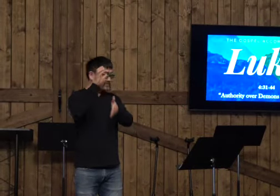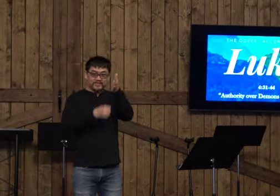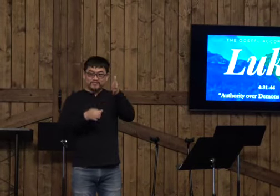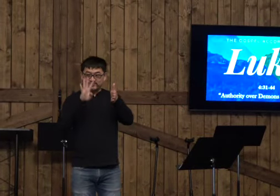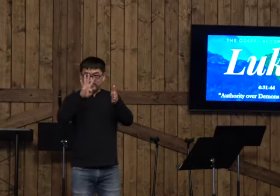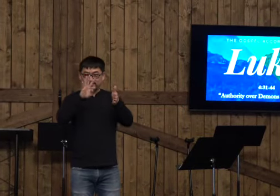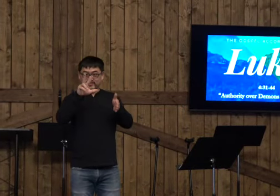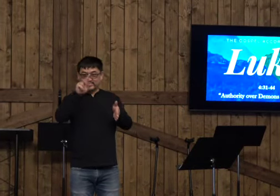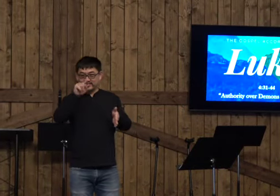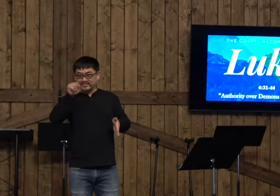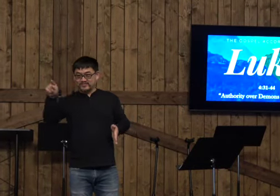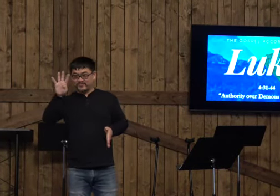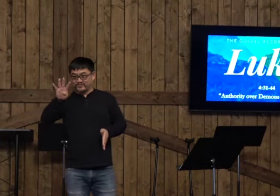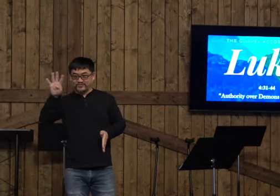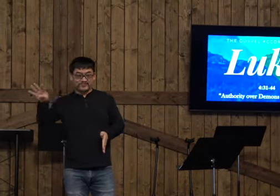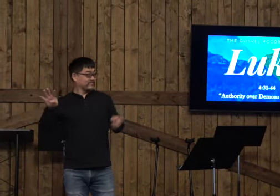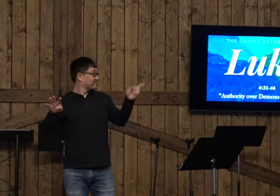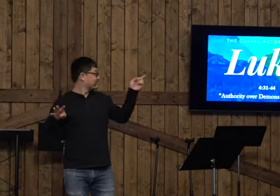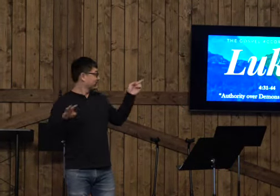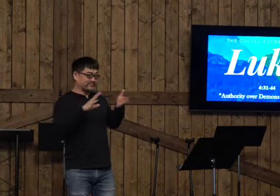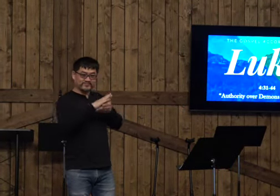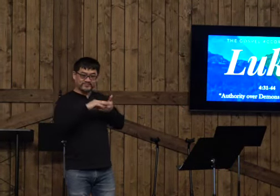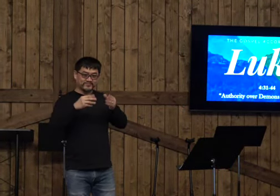Go on to chapter 4, verse 31 through 44.